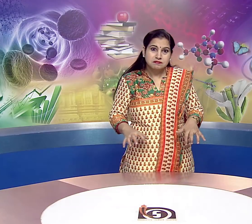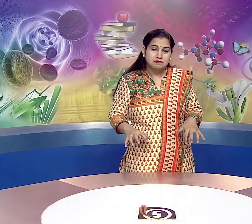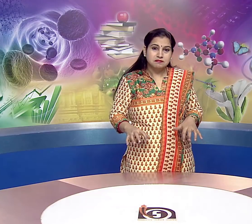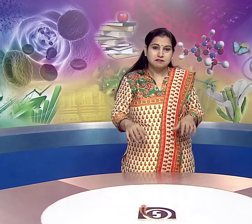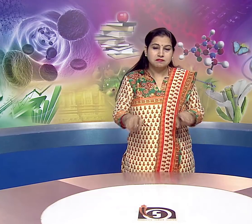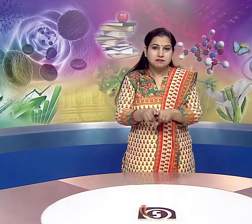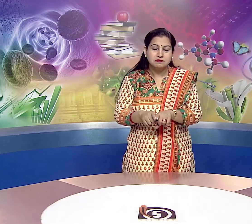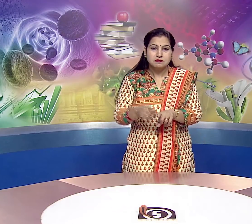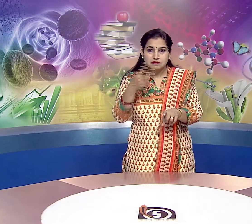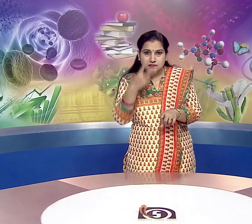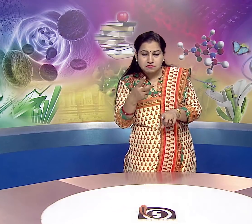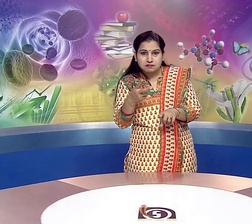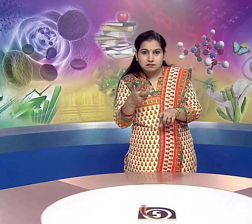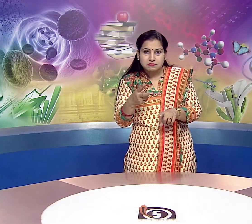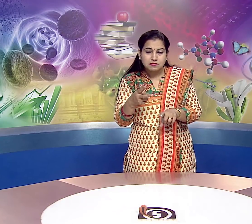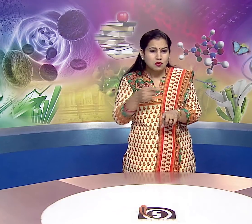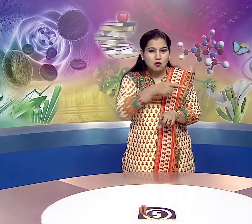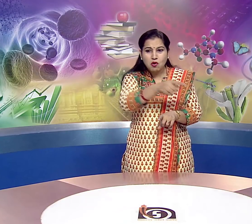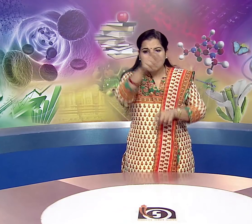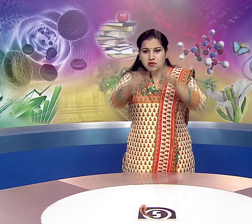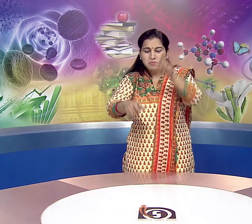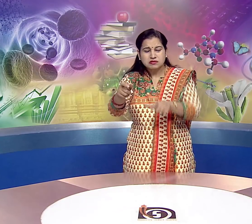at the cowardly behavior of people